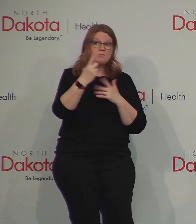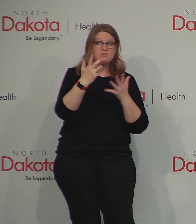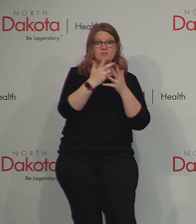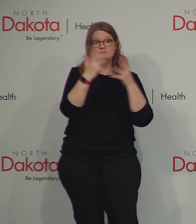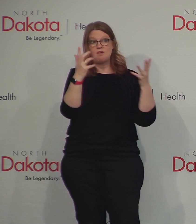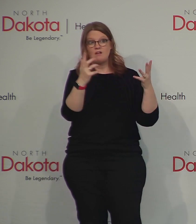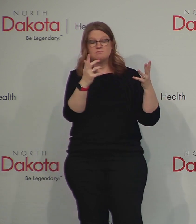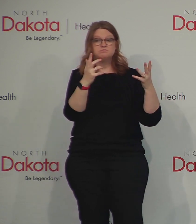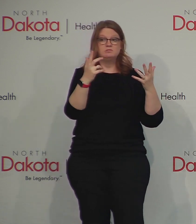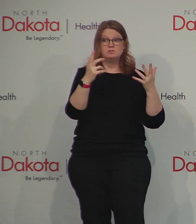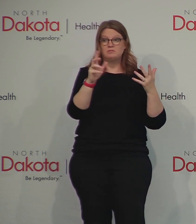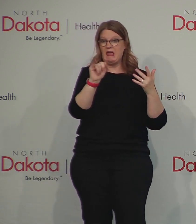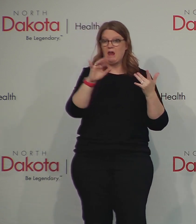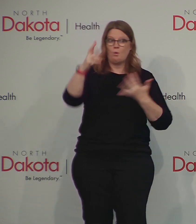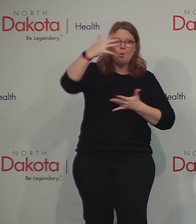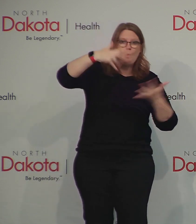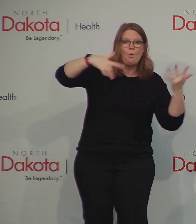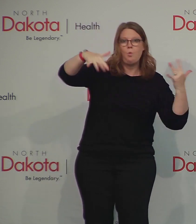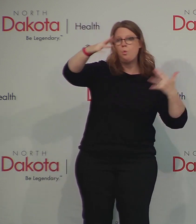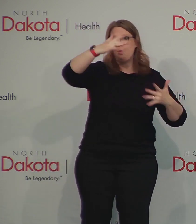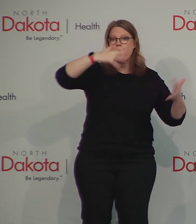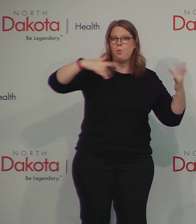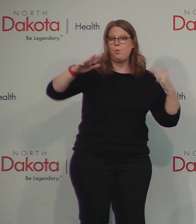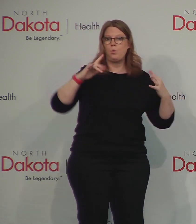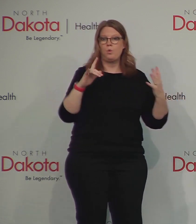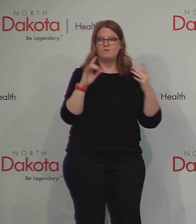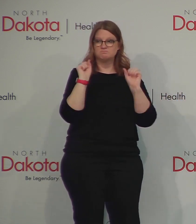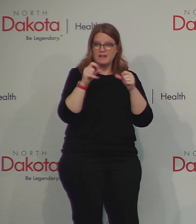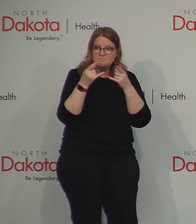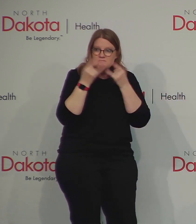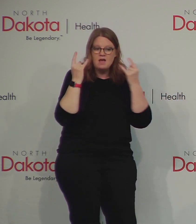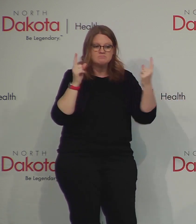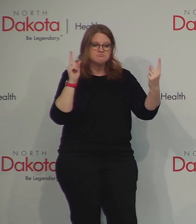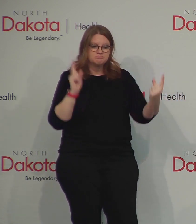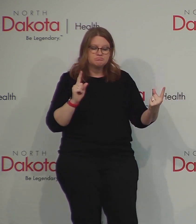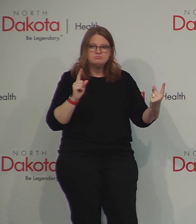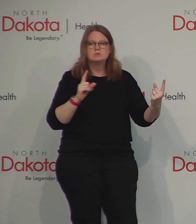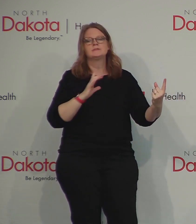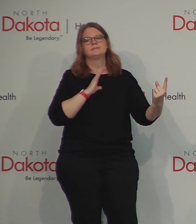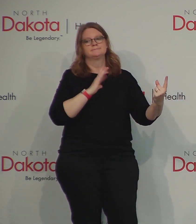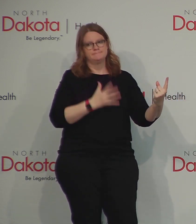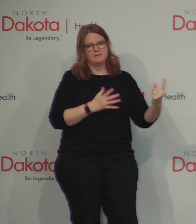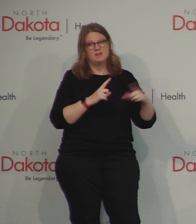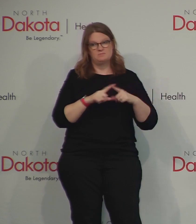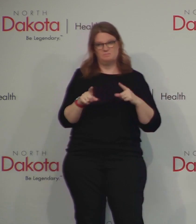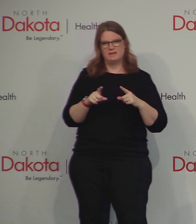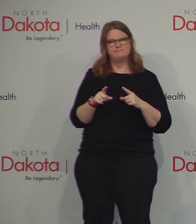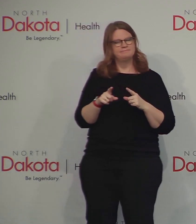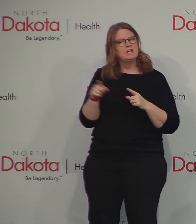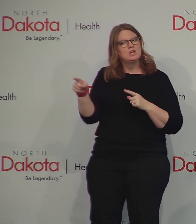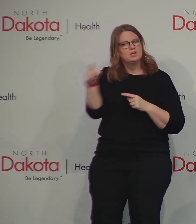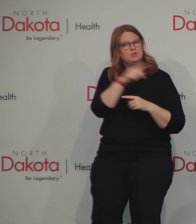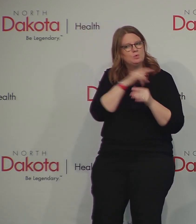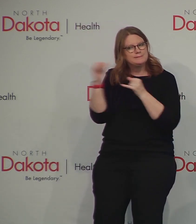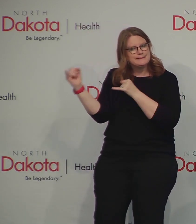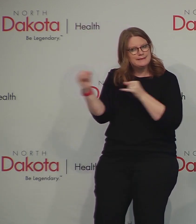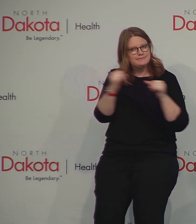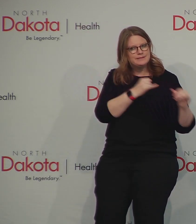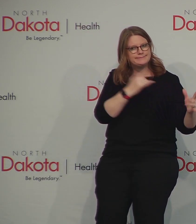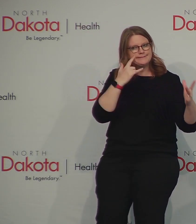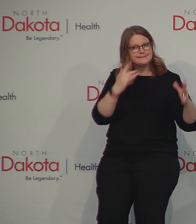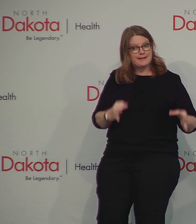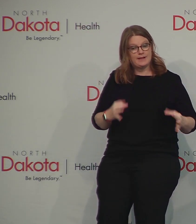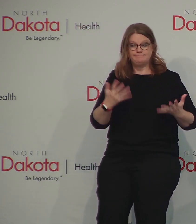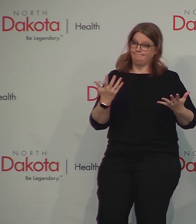and distance, you're likely quite safe. So this is the safety factors vary, but you as an individual can make the choices of how you want to spend